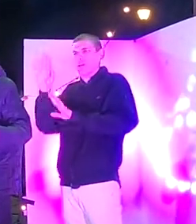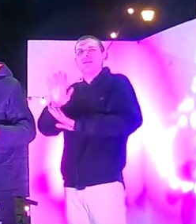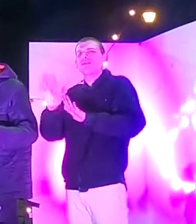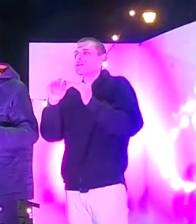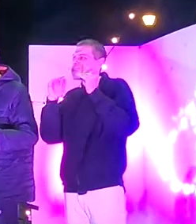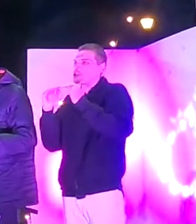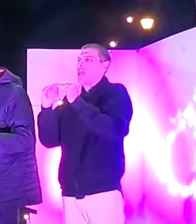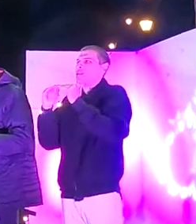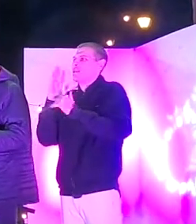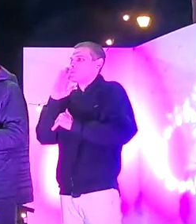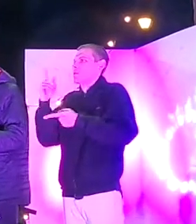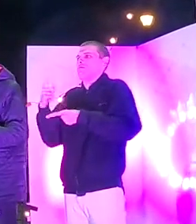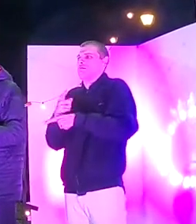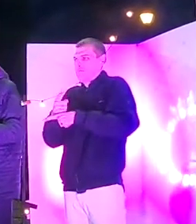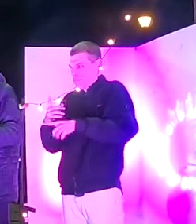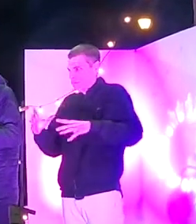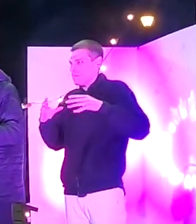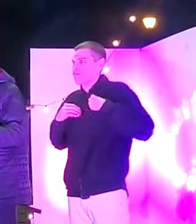our honor.